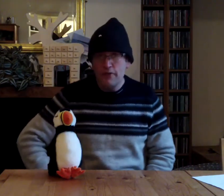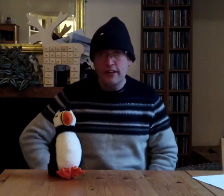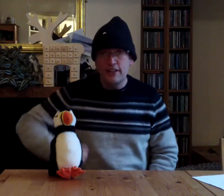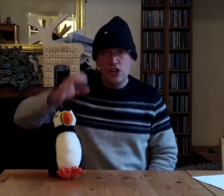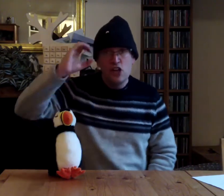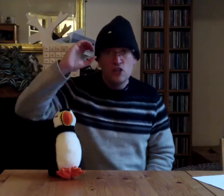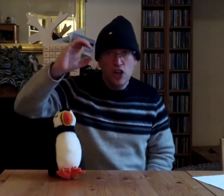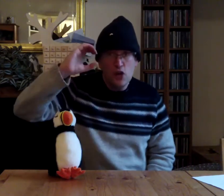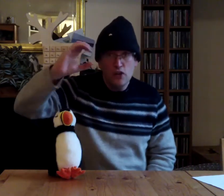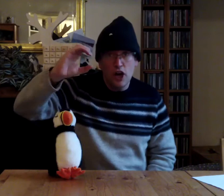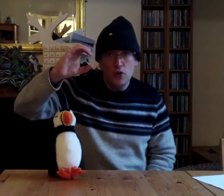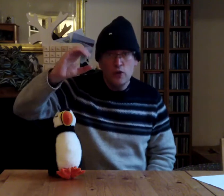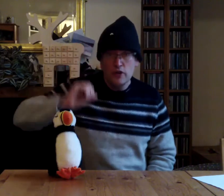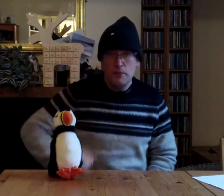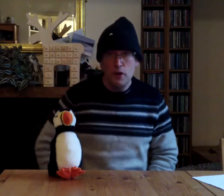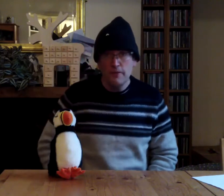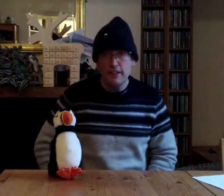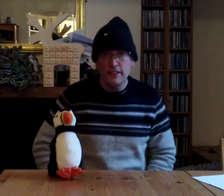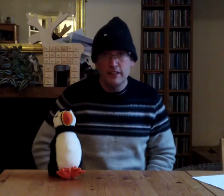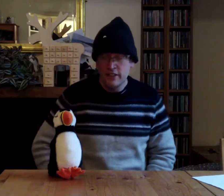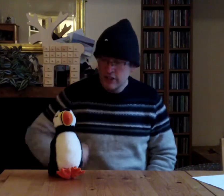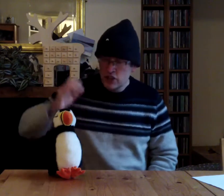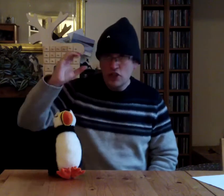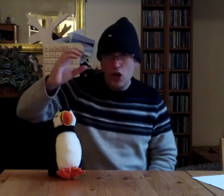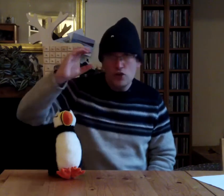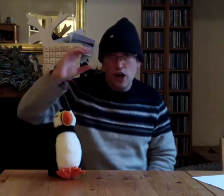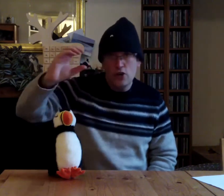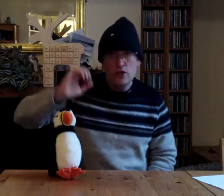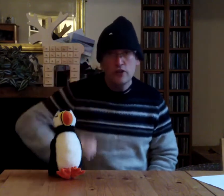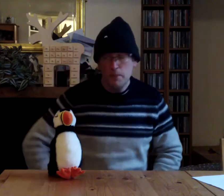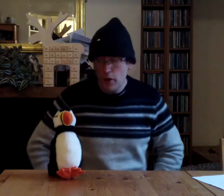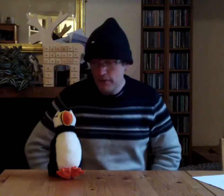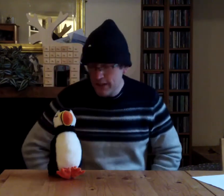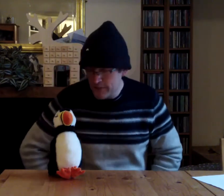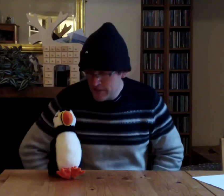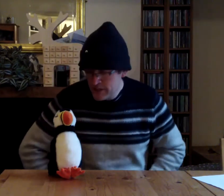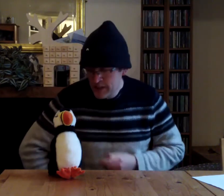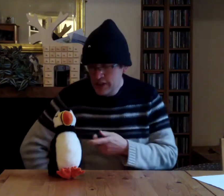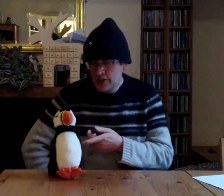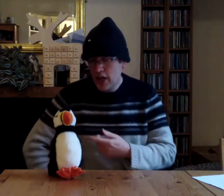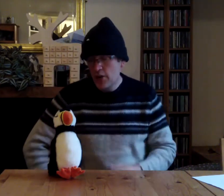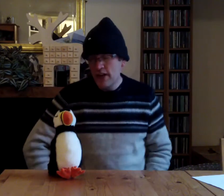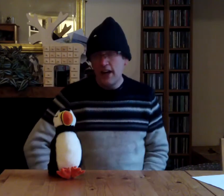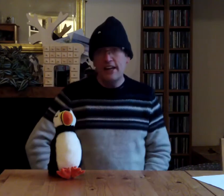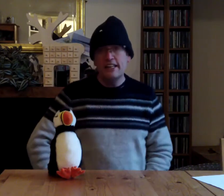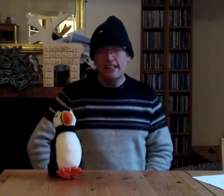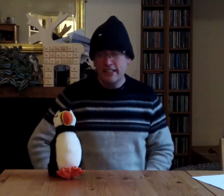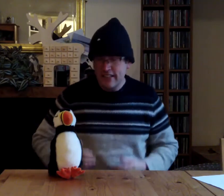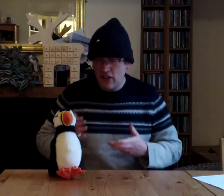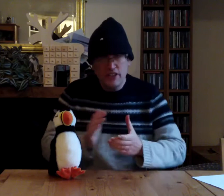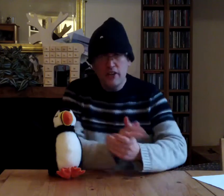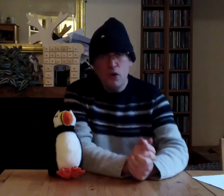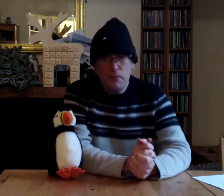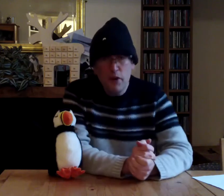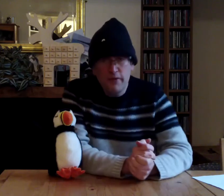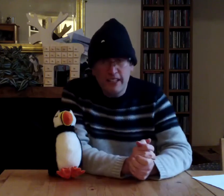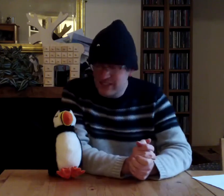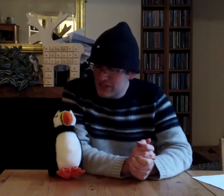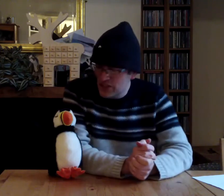Puffin. Coco the Puffin. Coco the Puffin. So I don't know what puffin is inside,